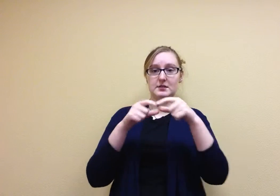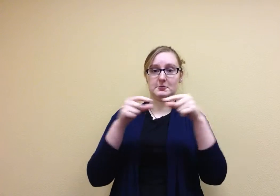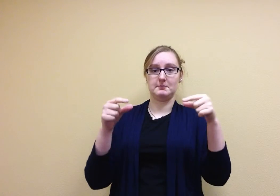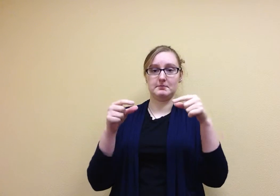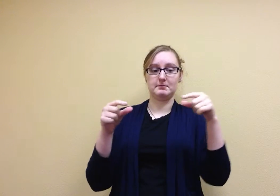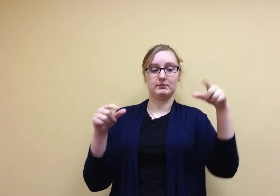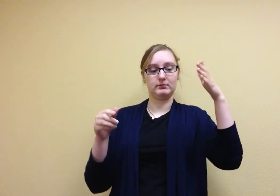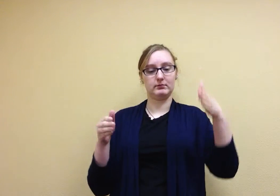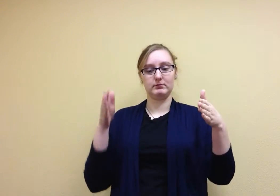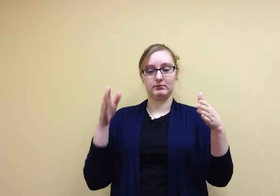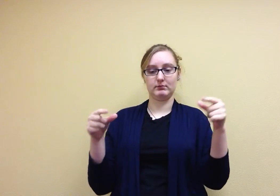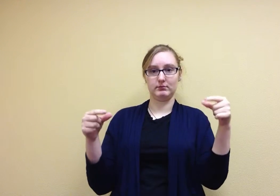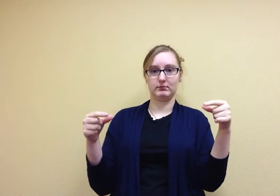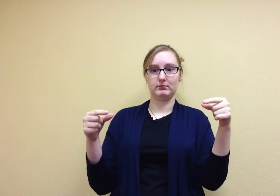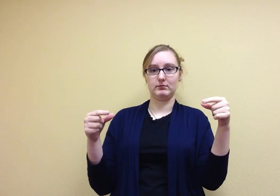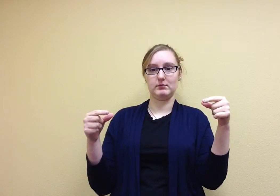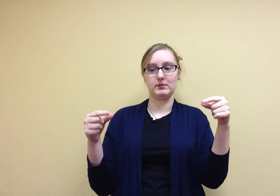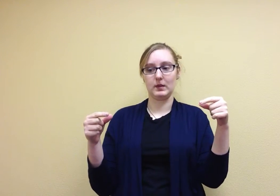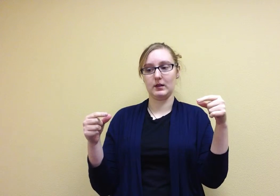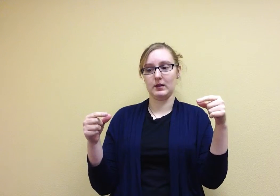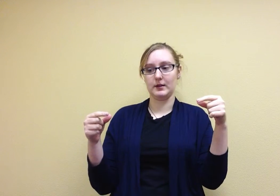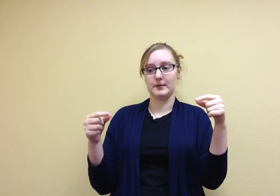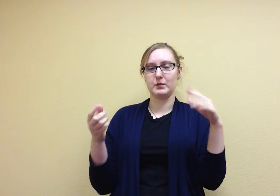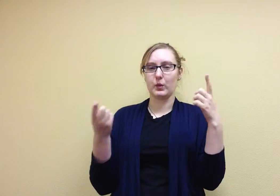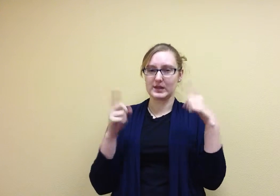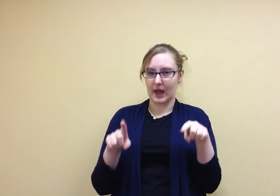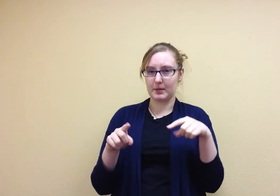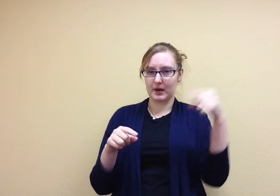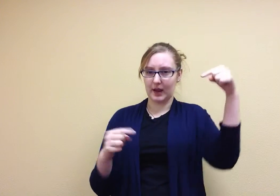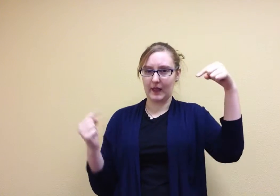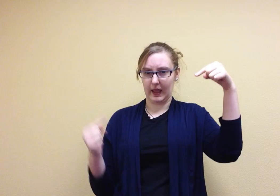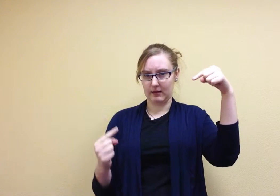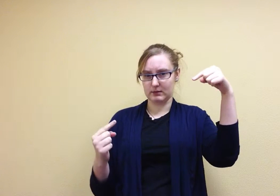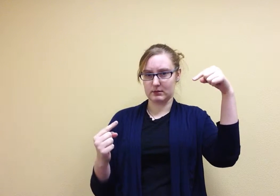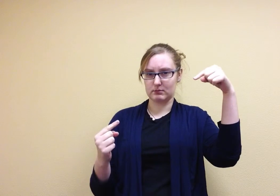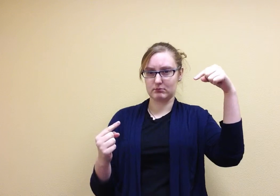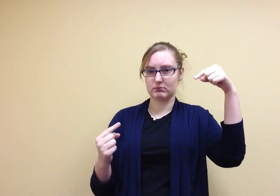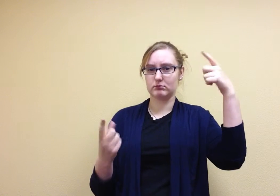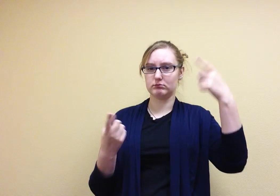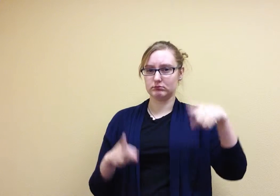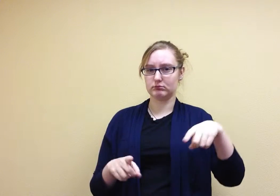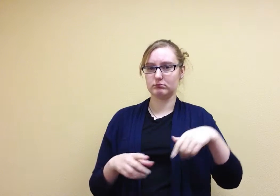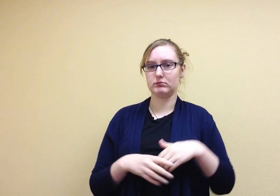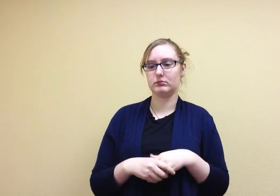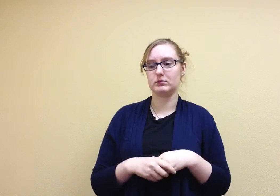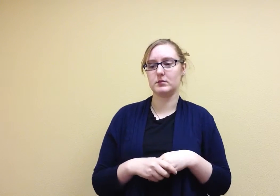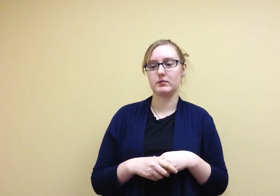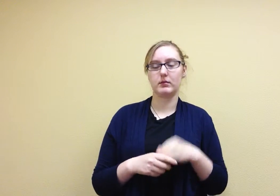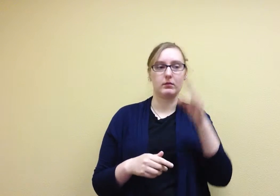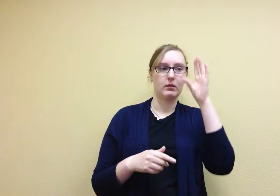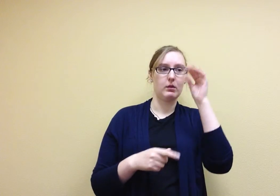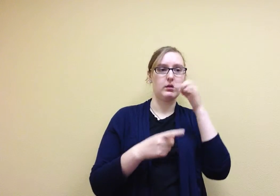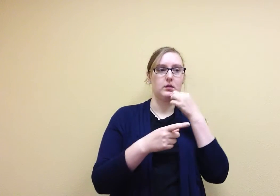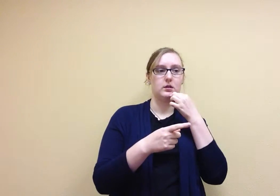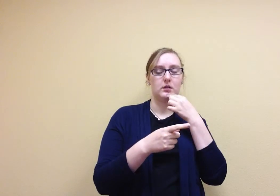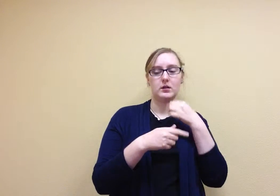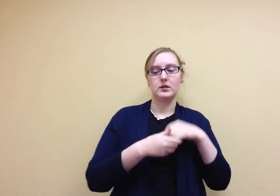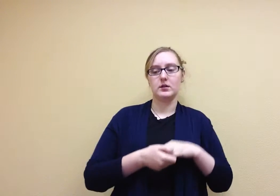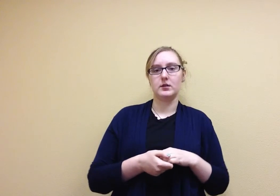happening at the two ends. What's happening? Adam, what's happening? They're contact with it.